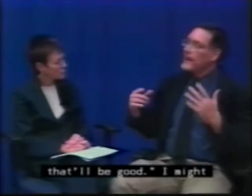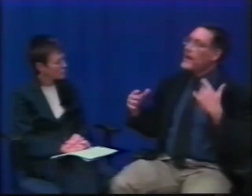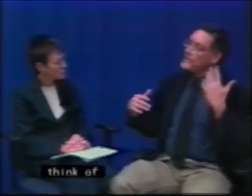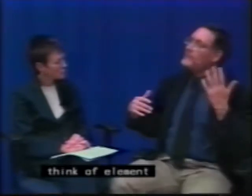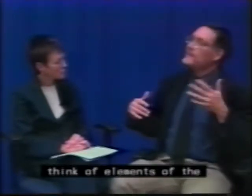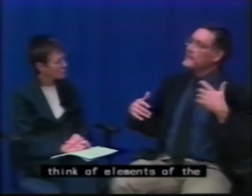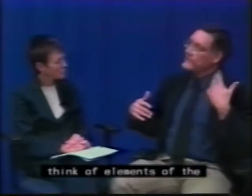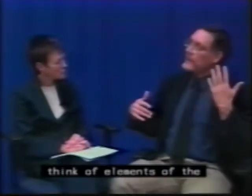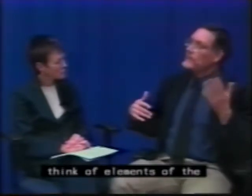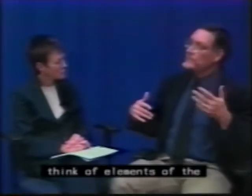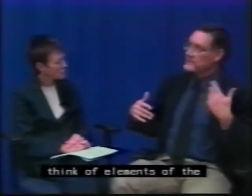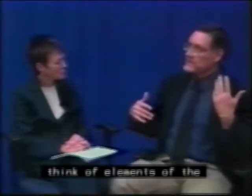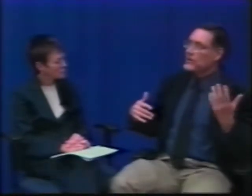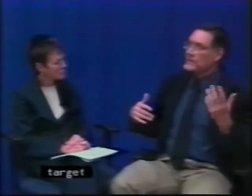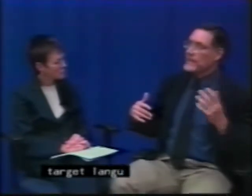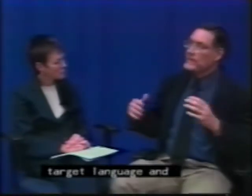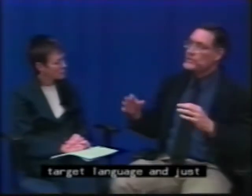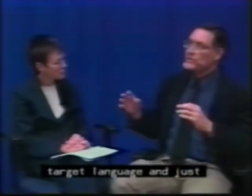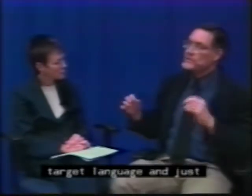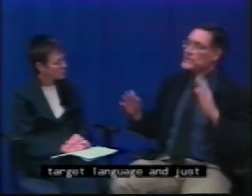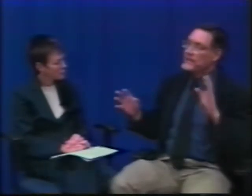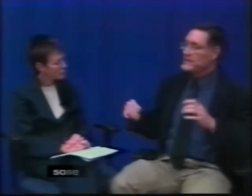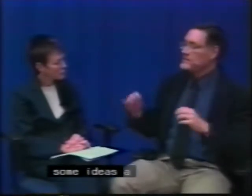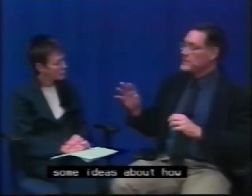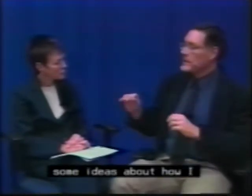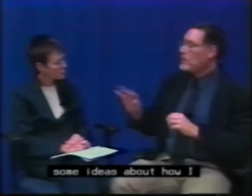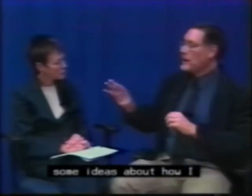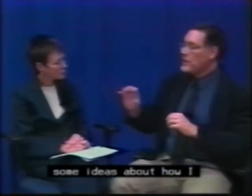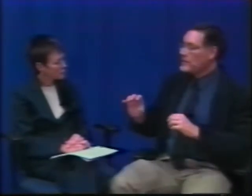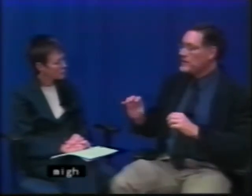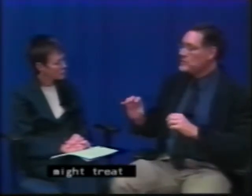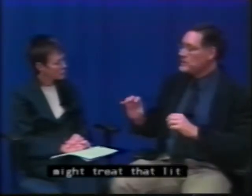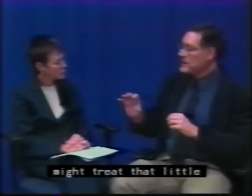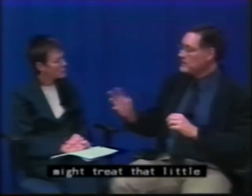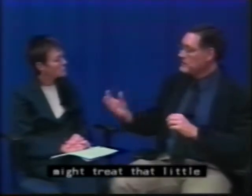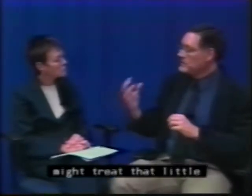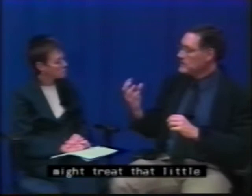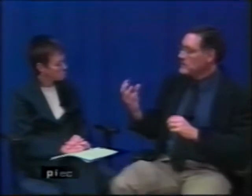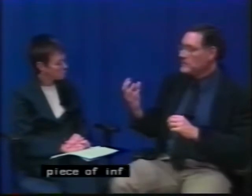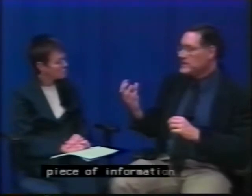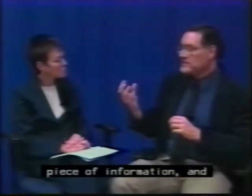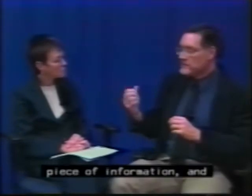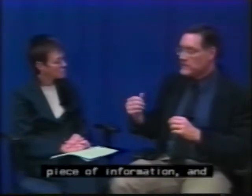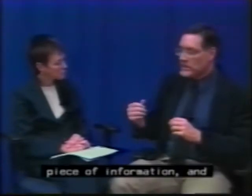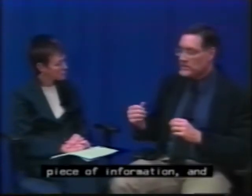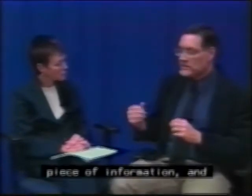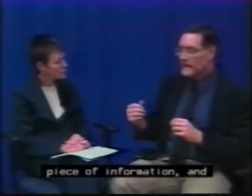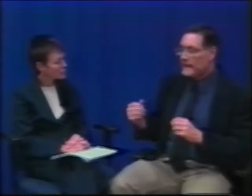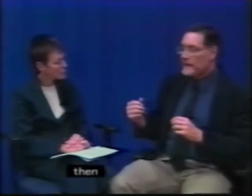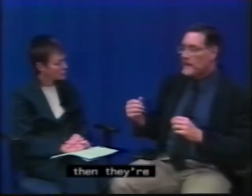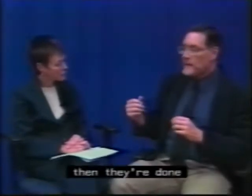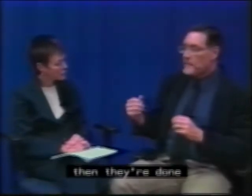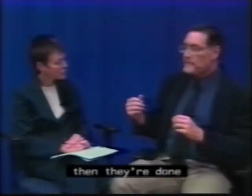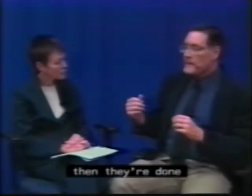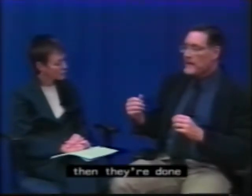I might think of elements of the target language and just some ideas about how I might treat that little piece of information. And